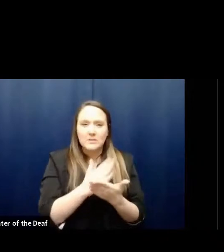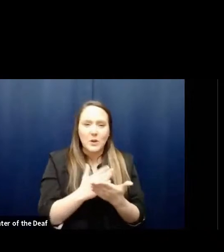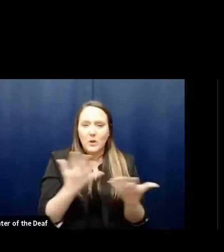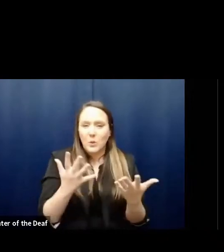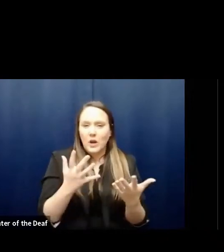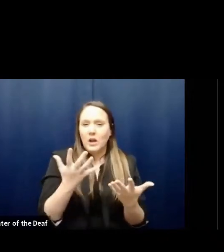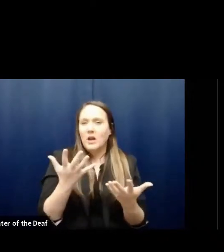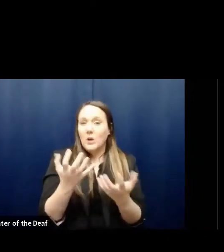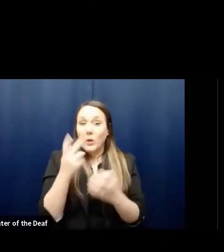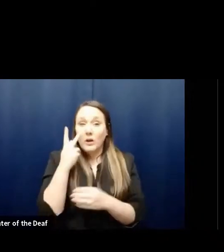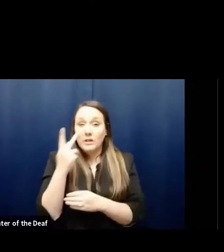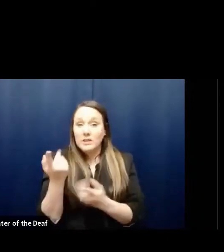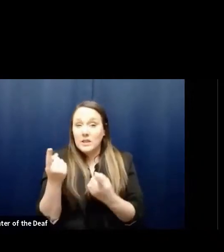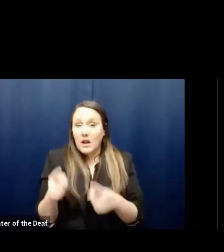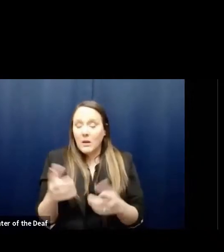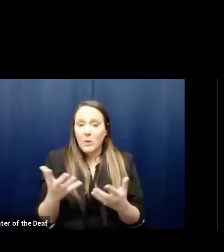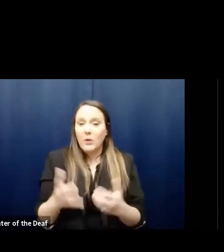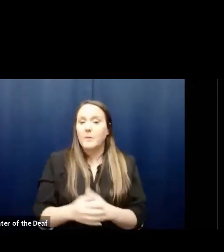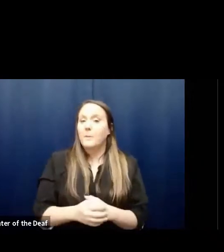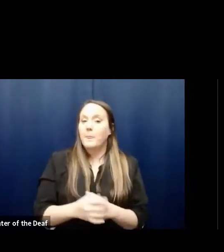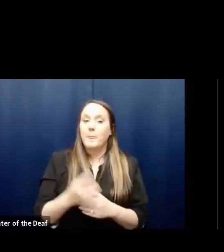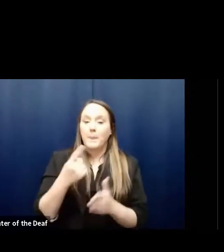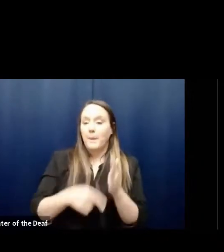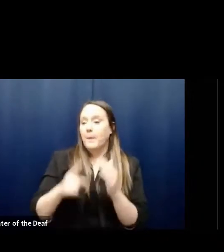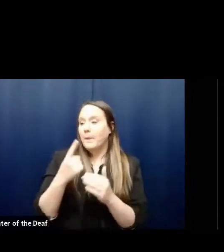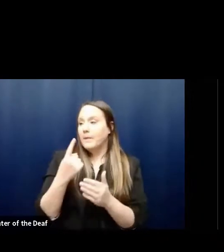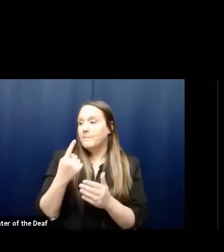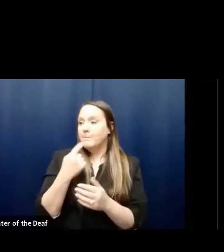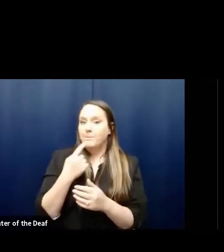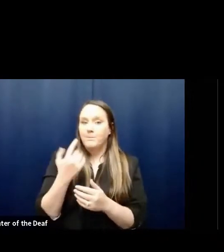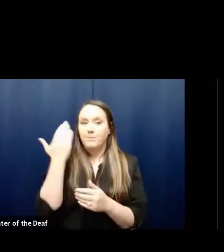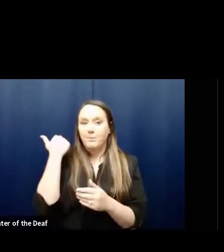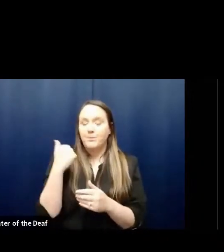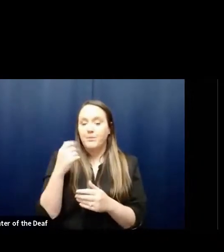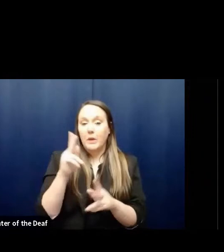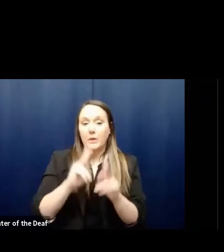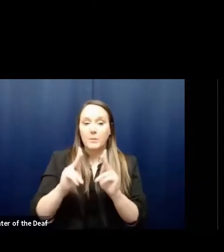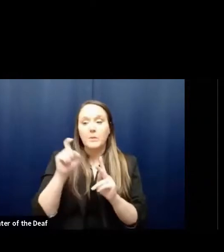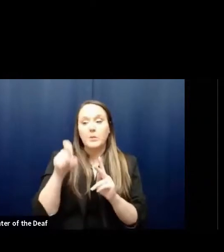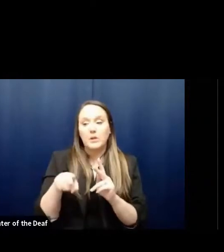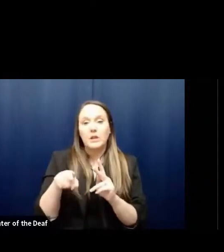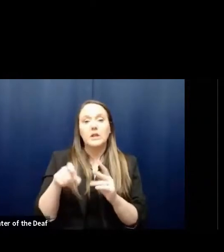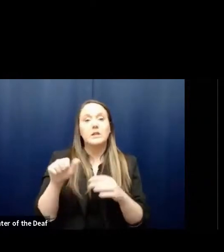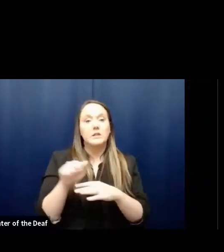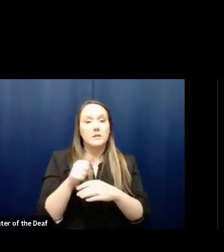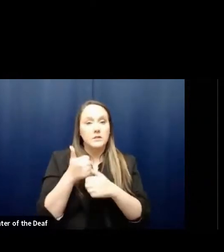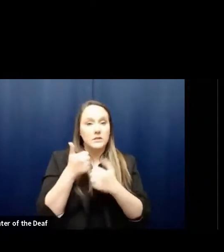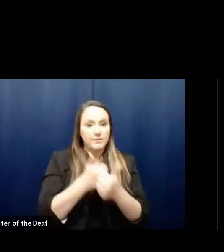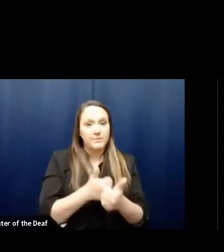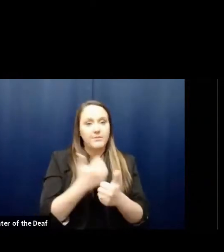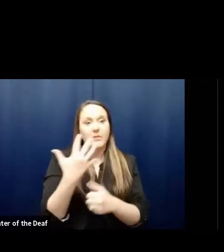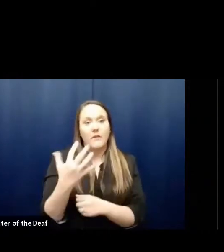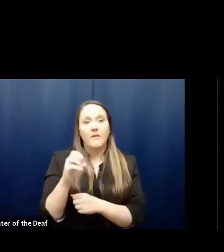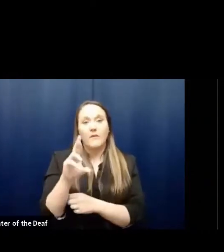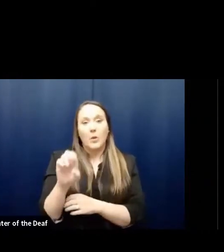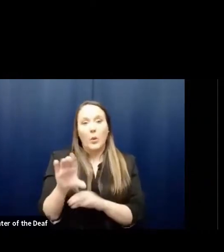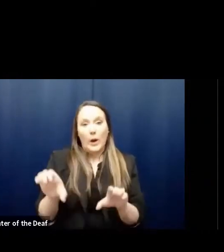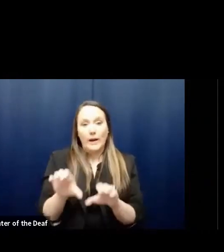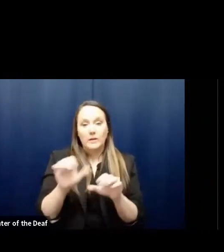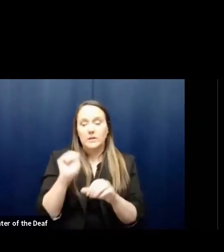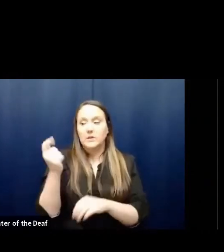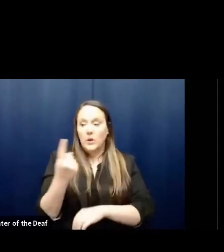see happen? Just what we said earlier, people need to practice the 5 core actions all the